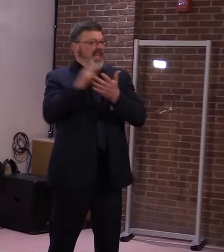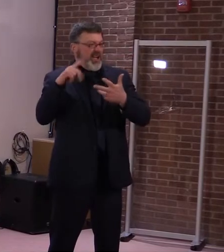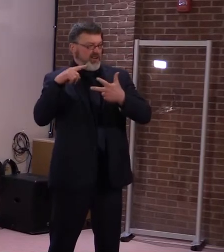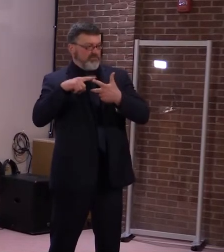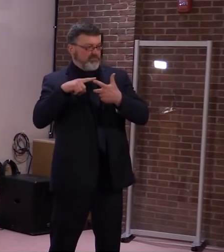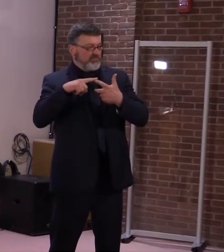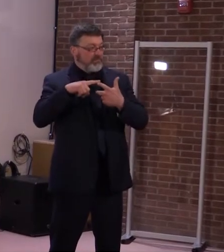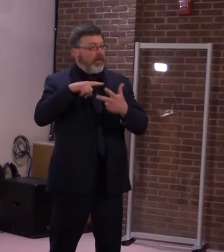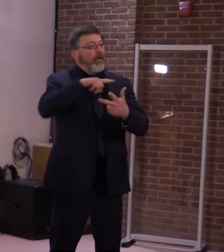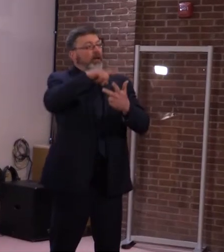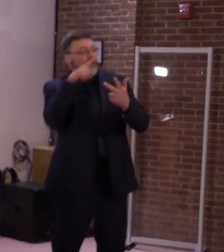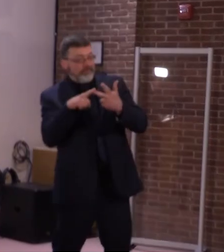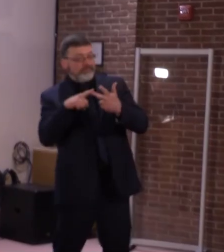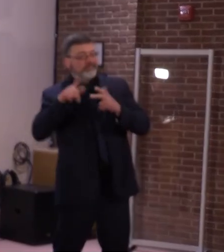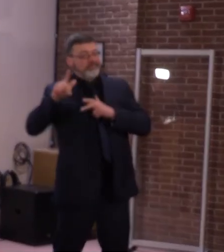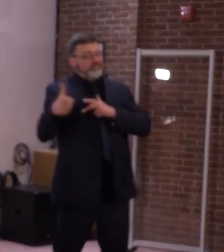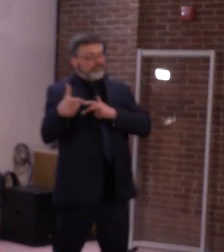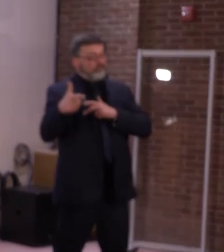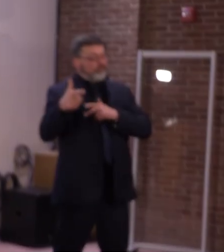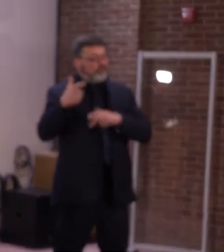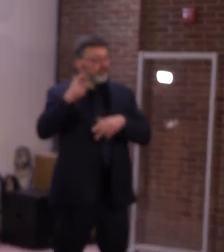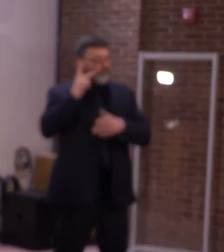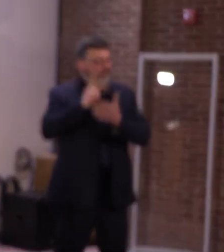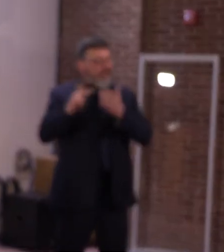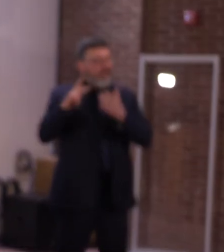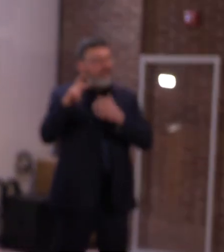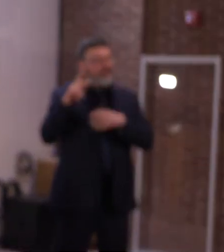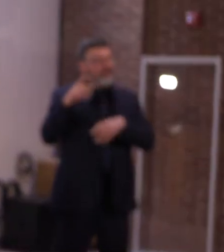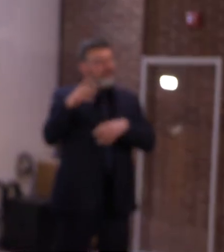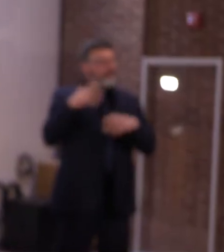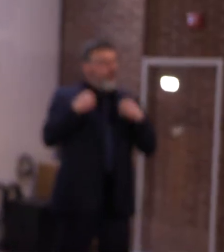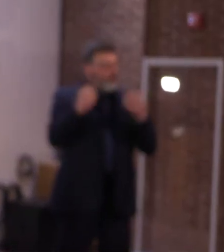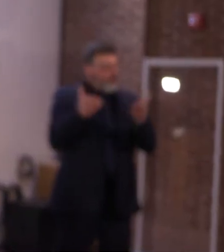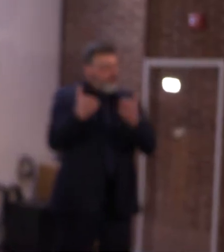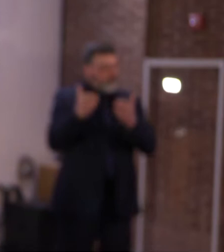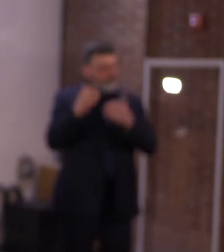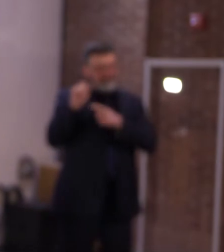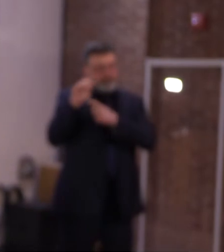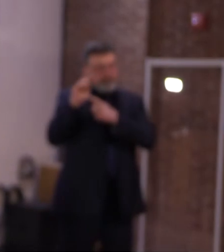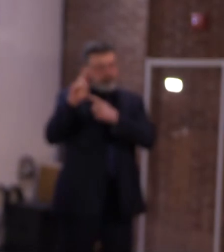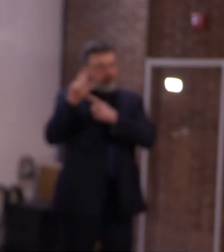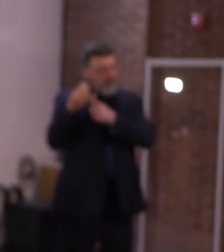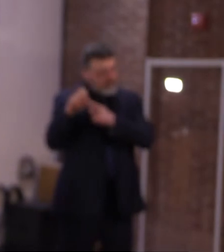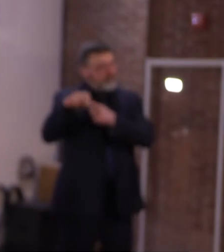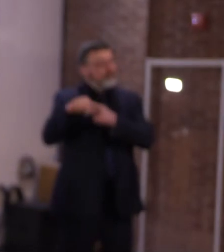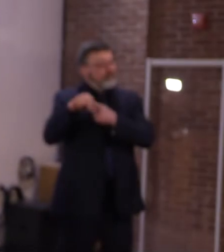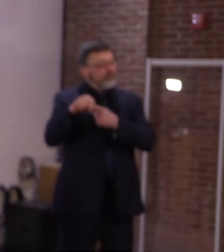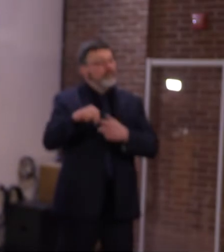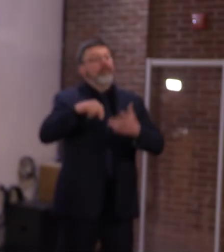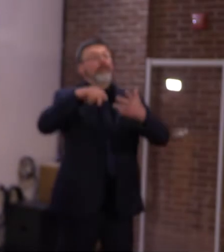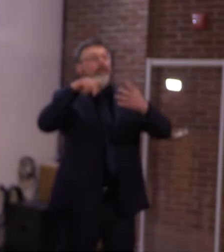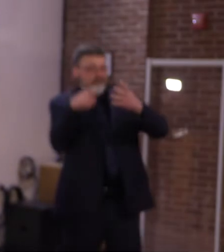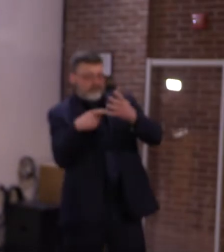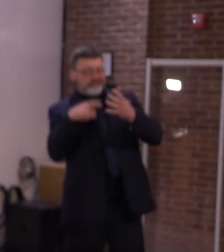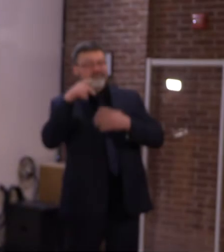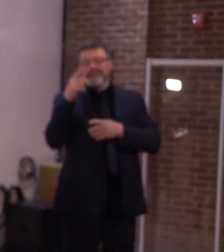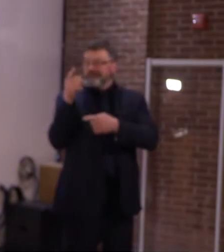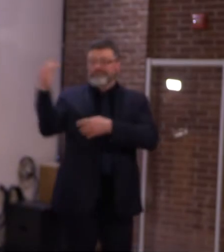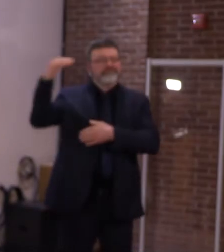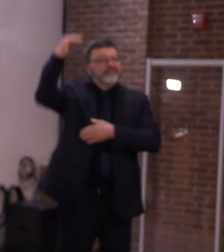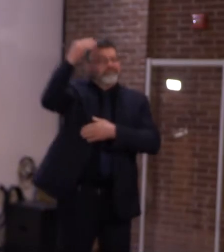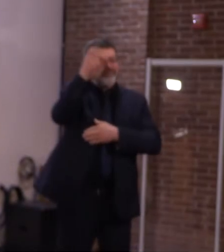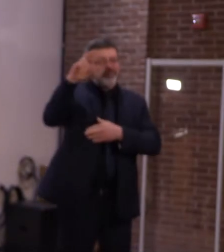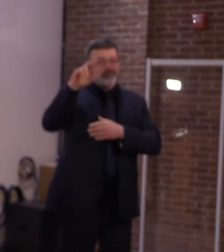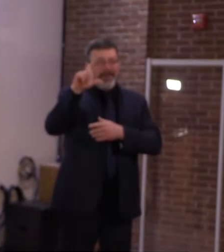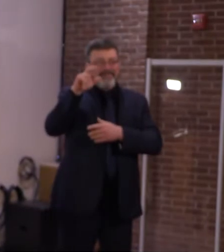Samuelson and Dr. Levine for our usual vaccine and health updates. This afternoon, we'll also be paying